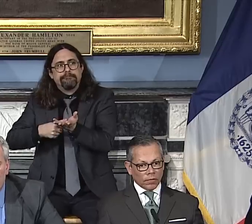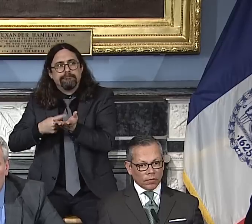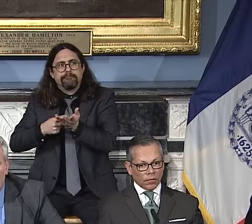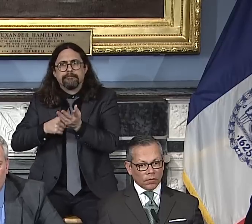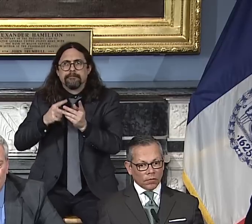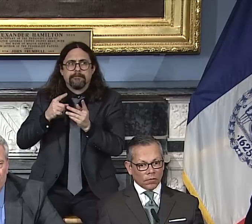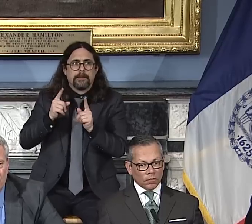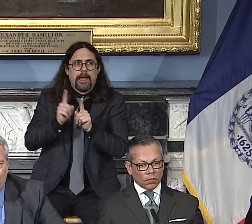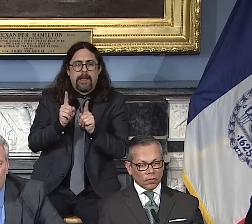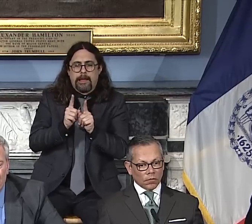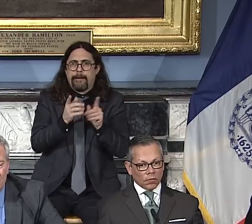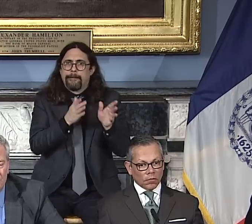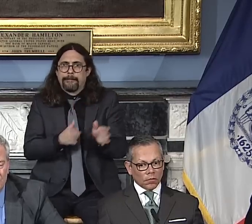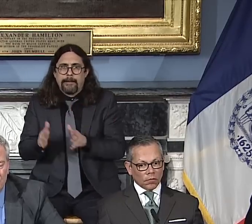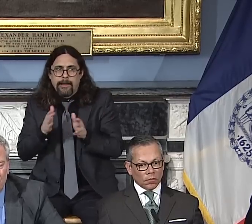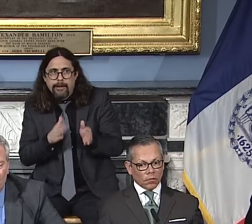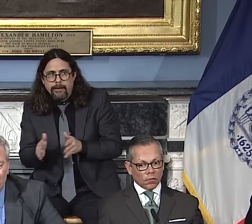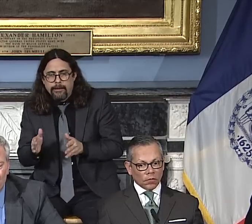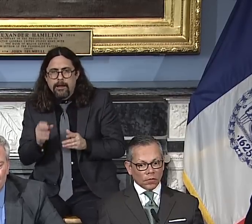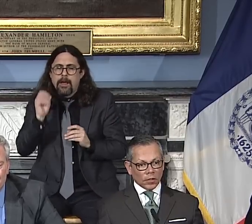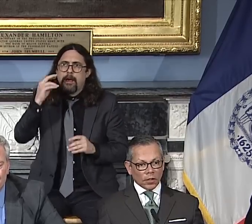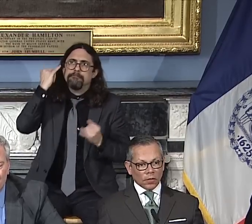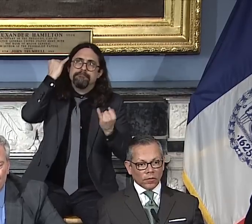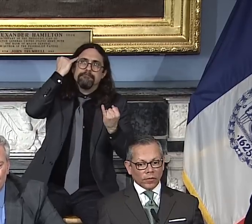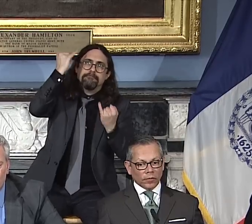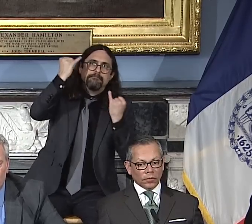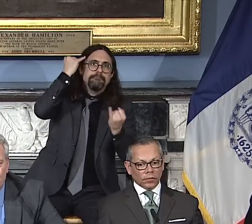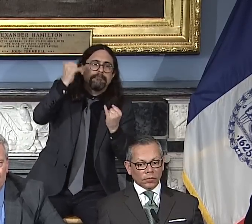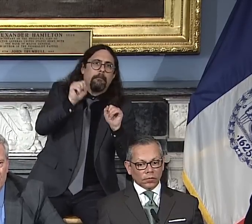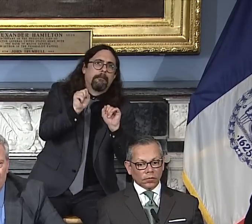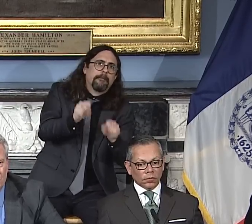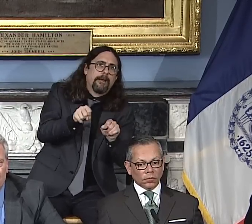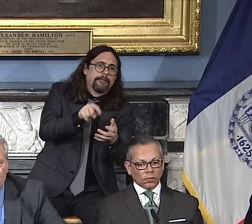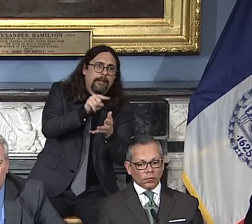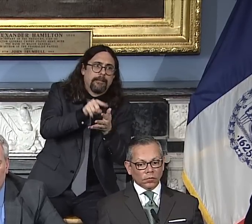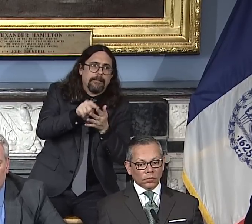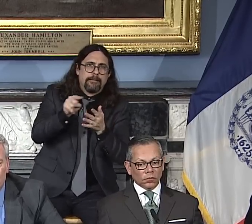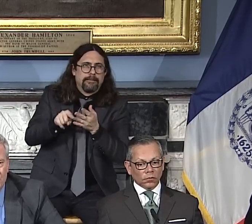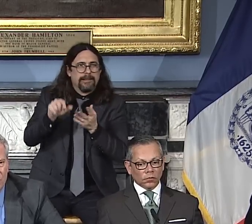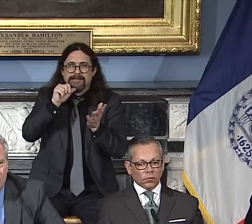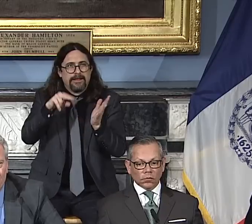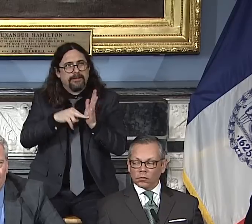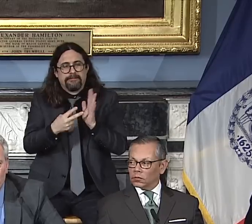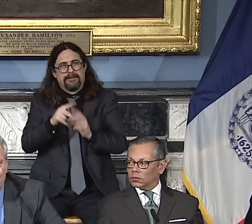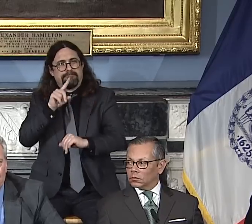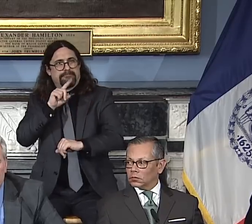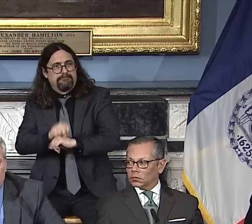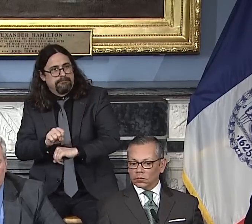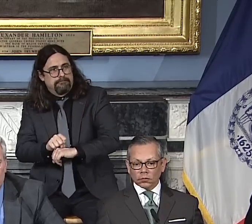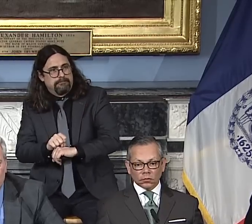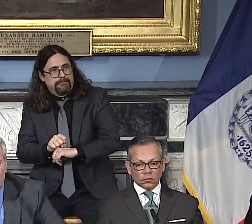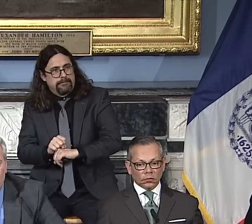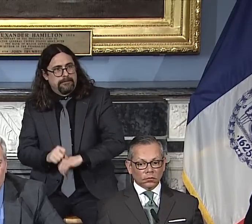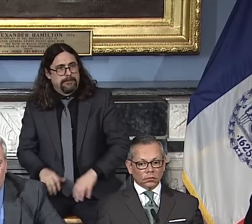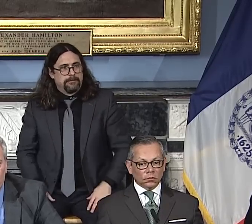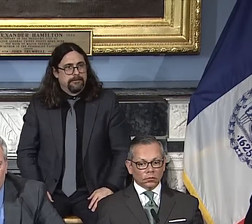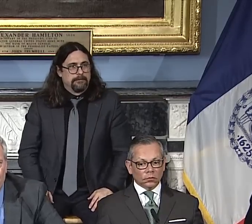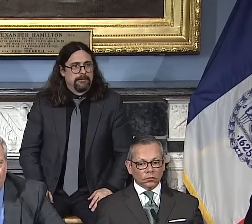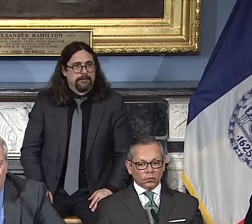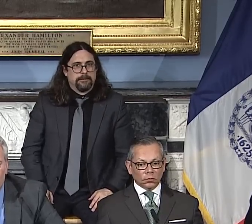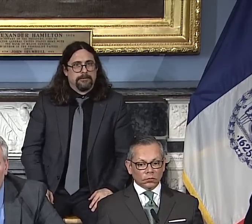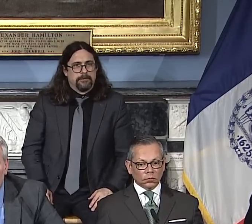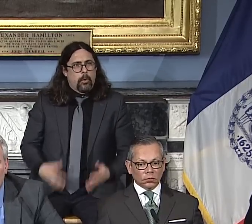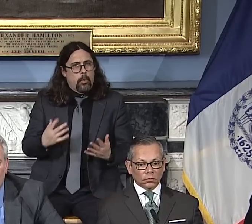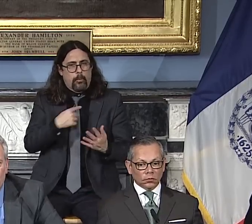The scenarios, I've been to a number of these different types of events. For example, NYPD does scenarios all the time where they